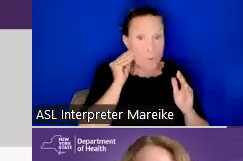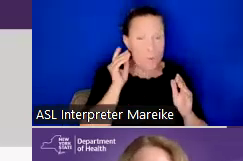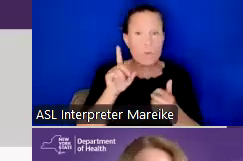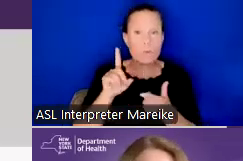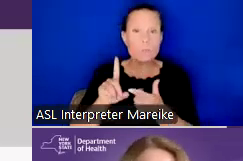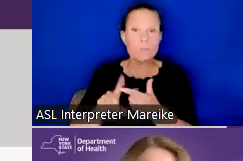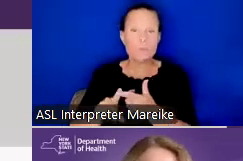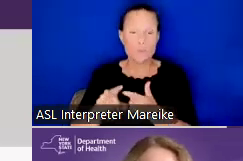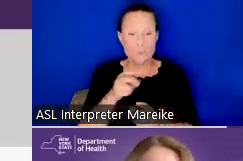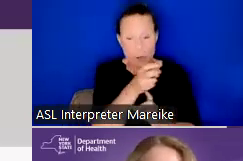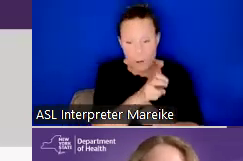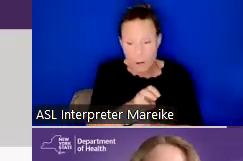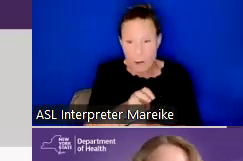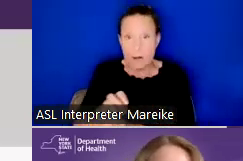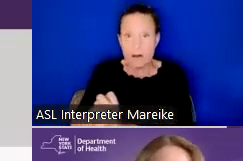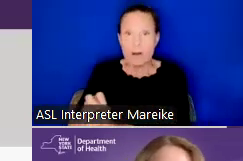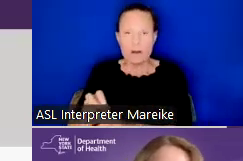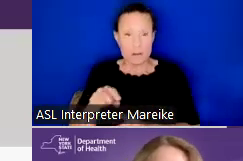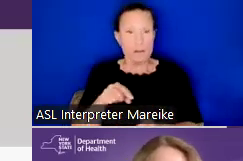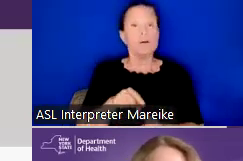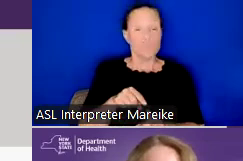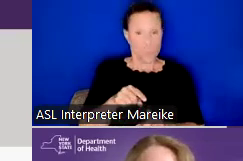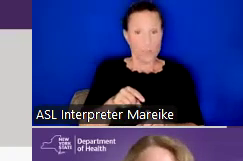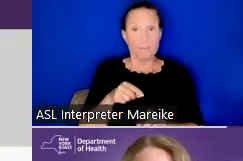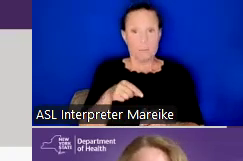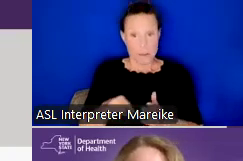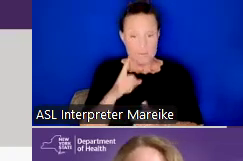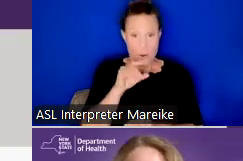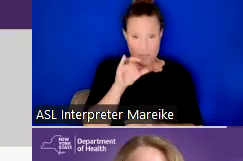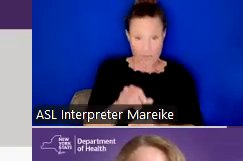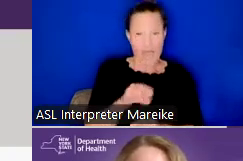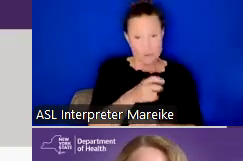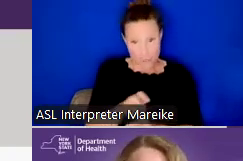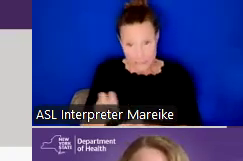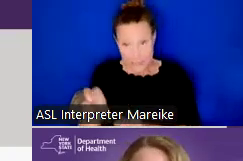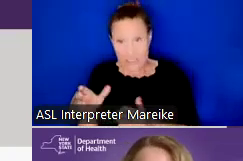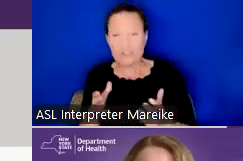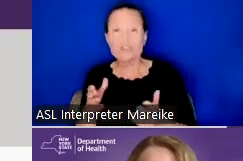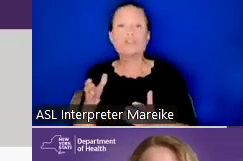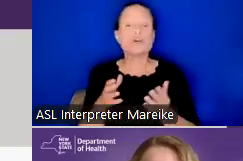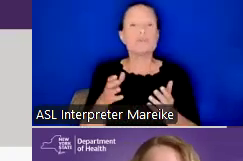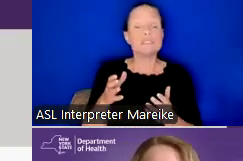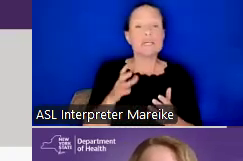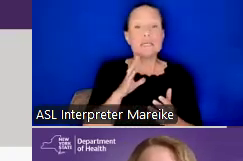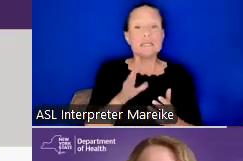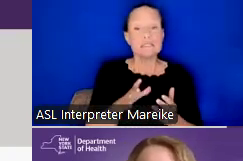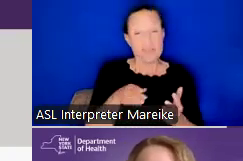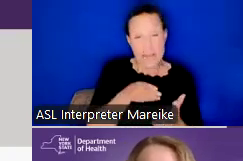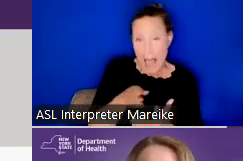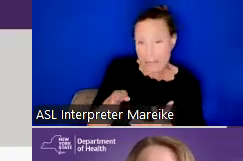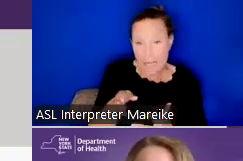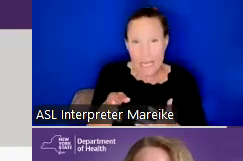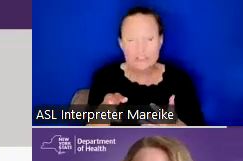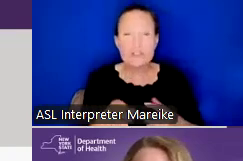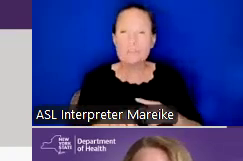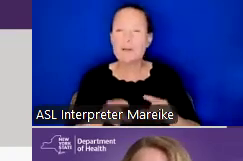housing navigation. We're able to pay for the community transitional services under the grant, but there isn't funding for